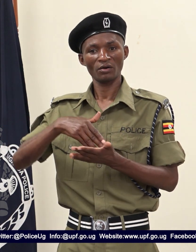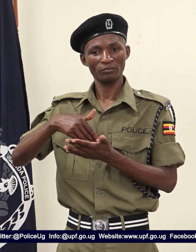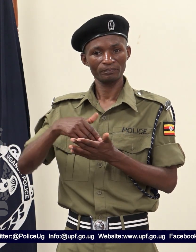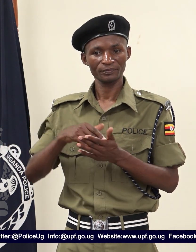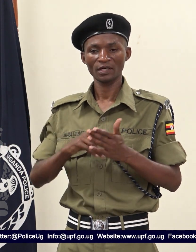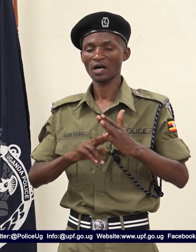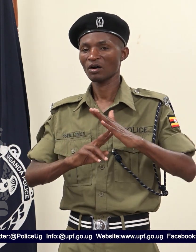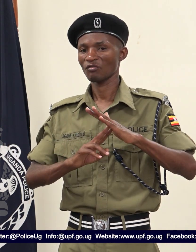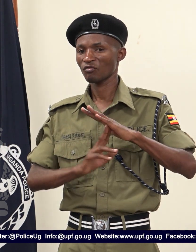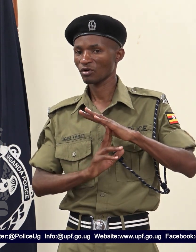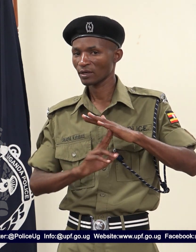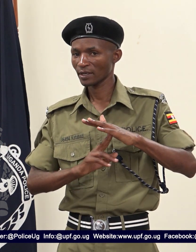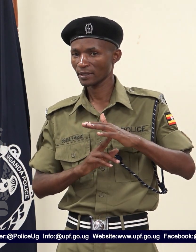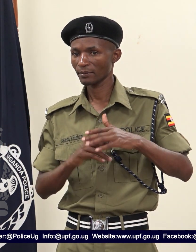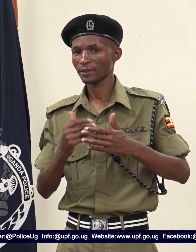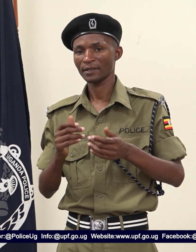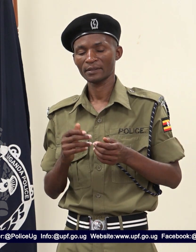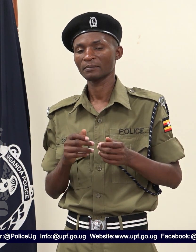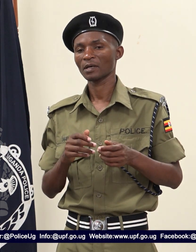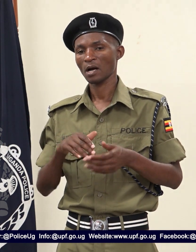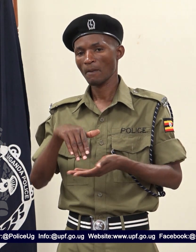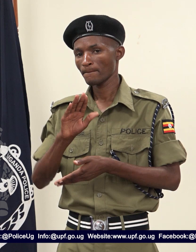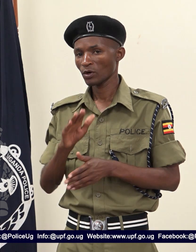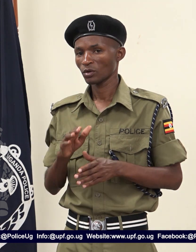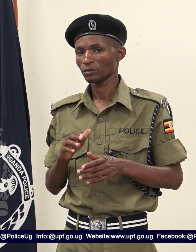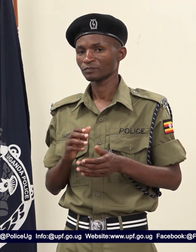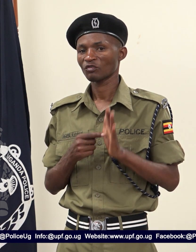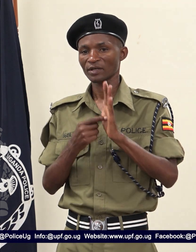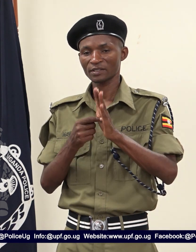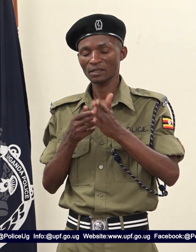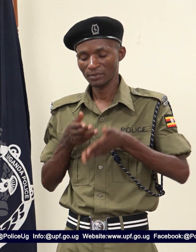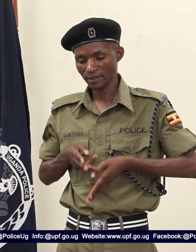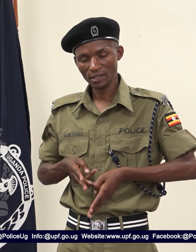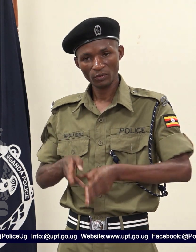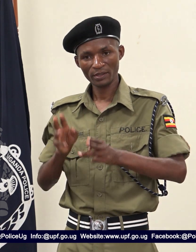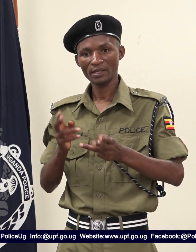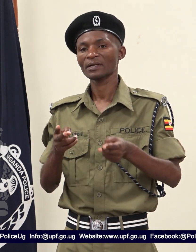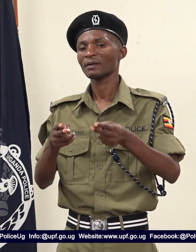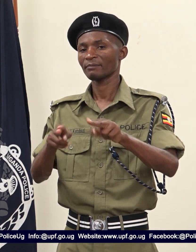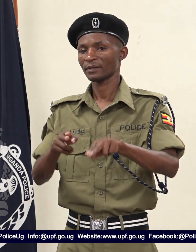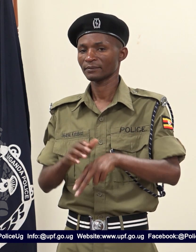especially in the manner that they are conducted.